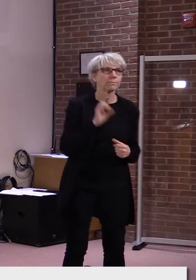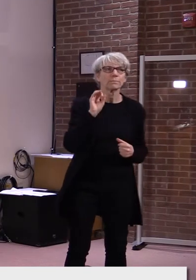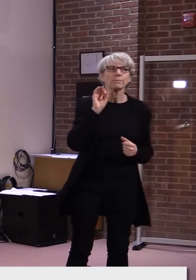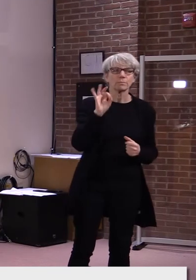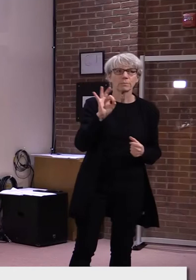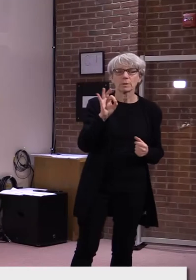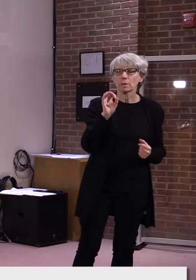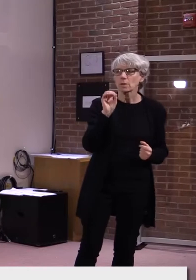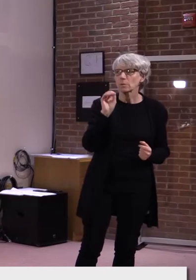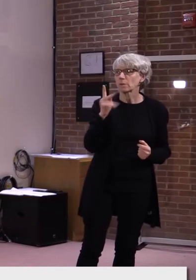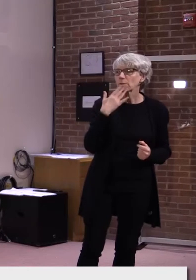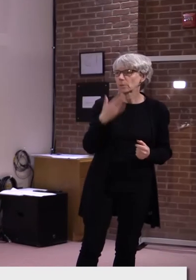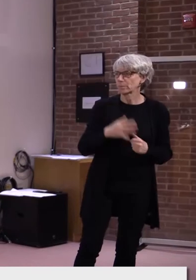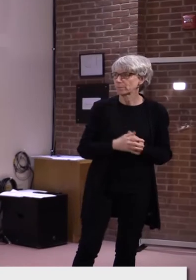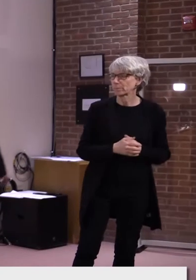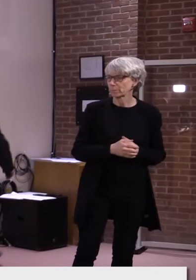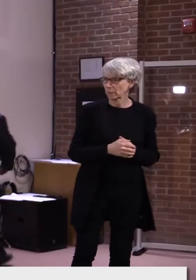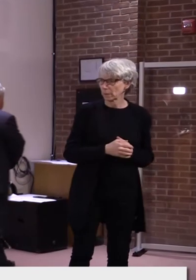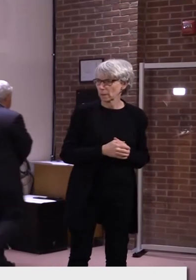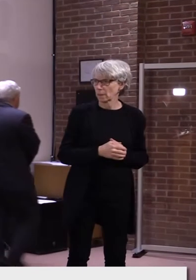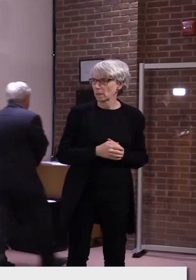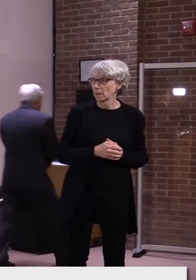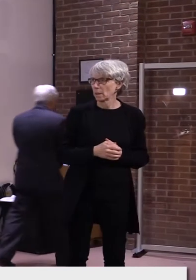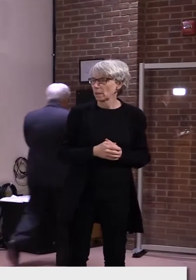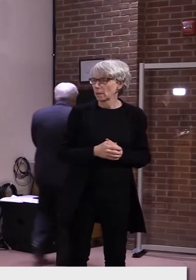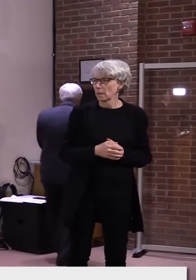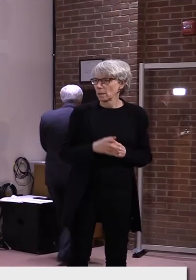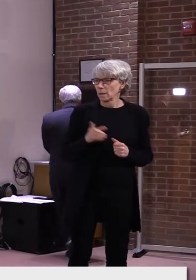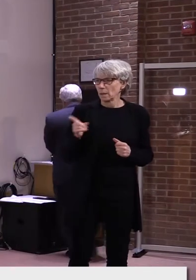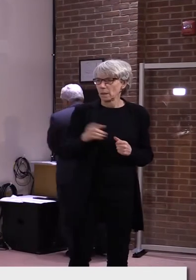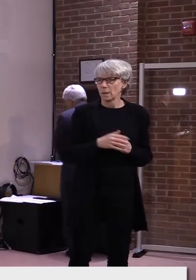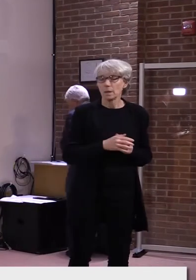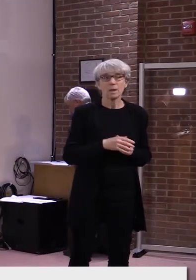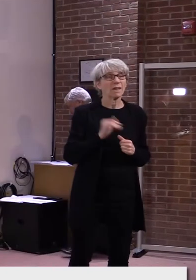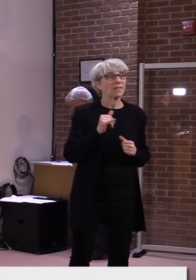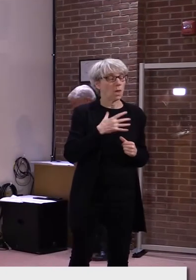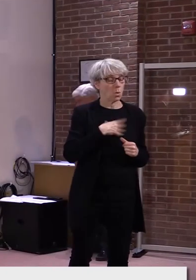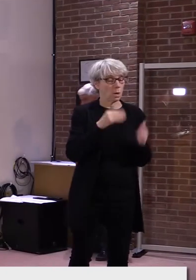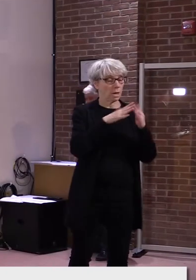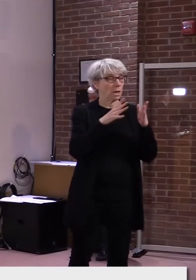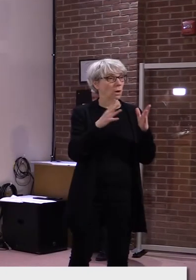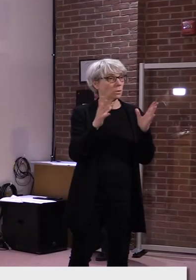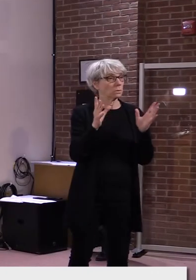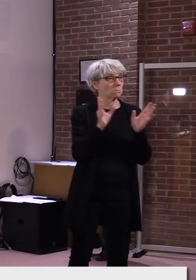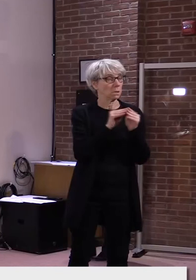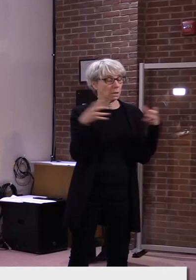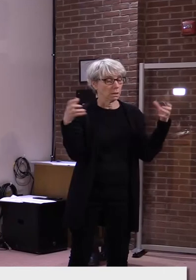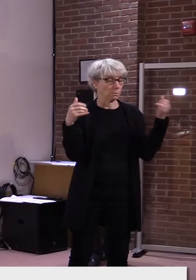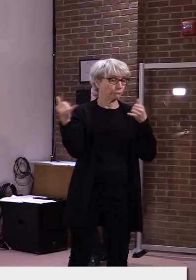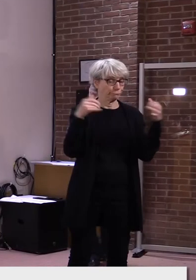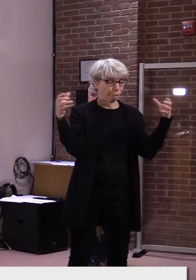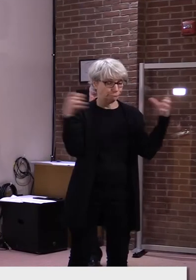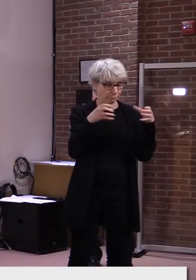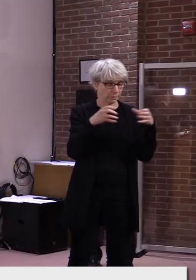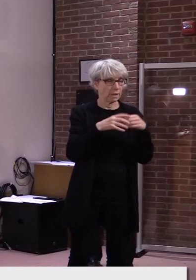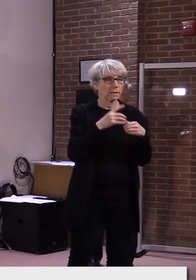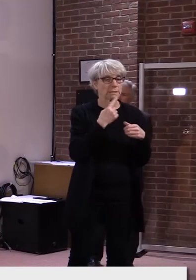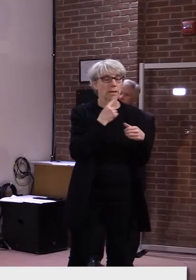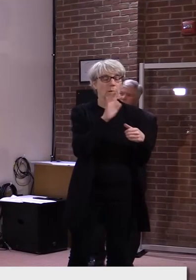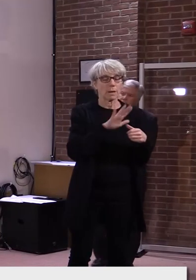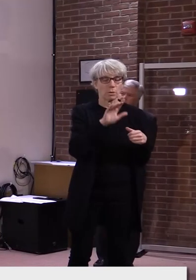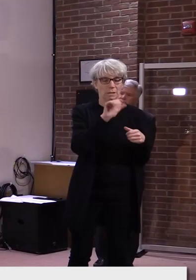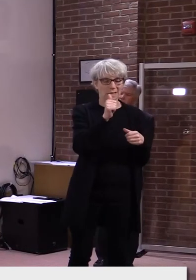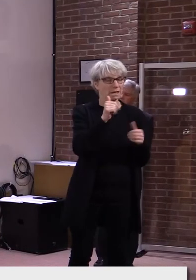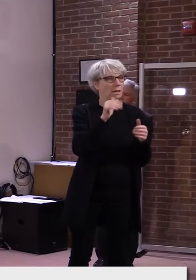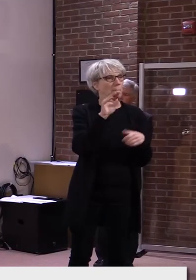And General Perna had said on the White House call that there are about 10 million doses of Johnson & Johnson